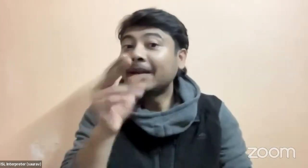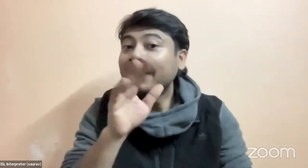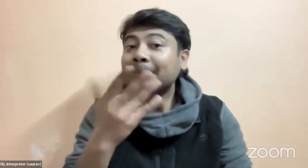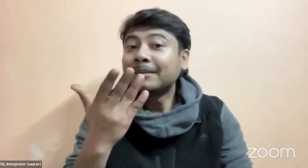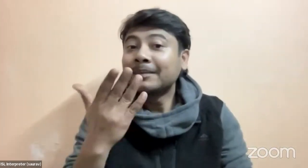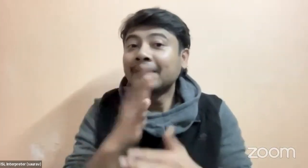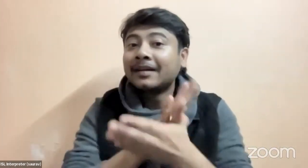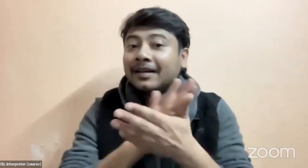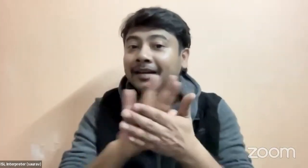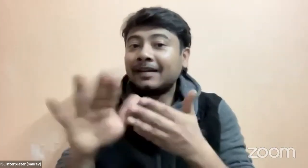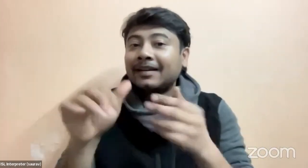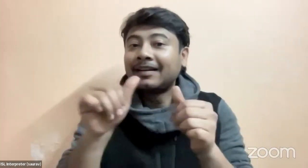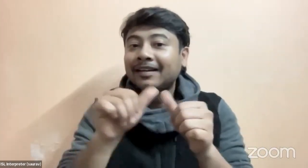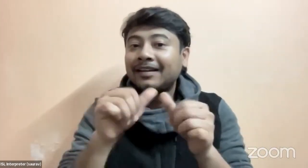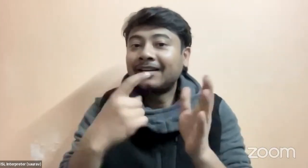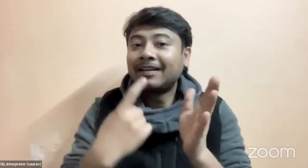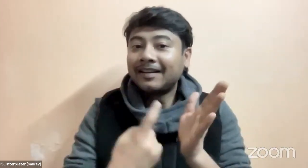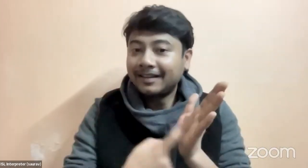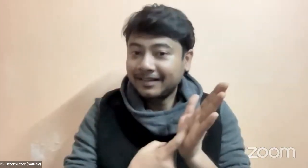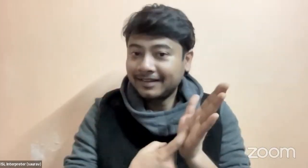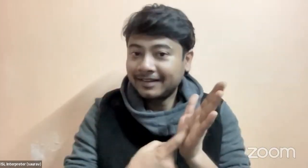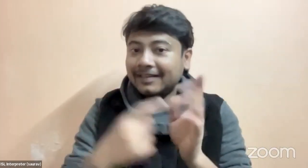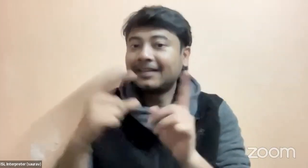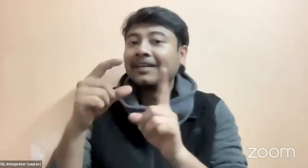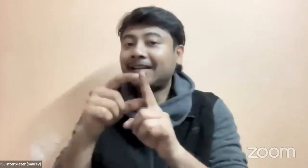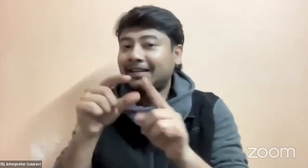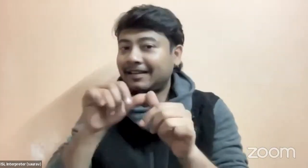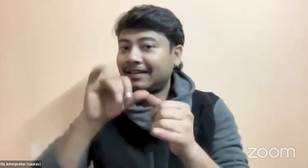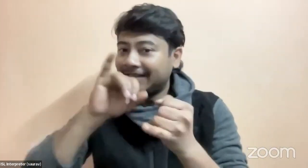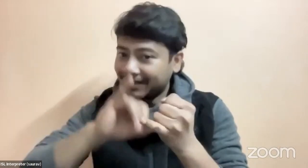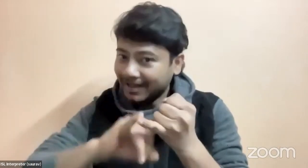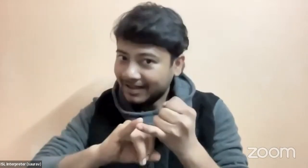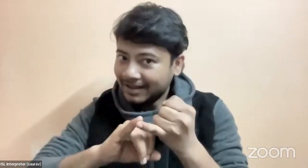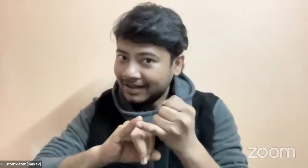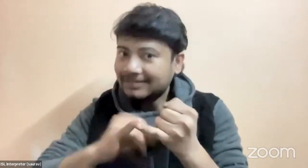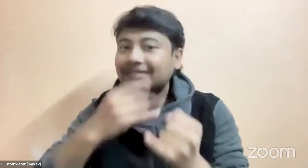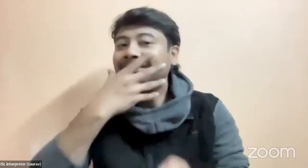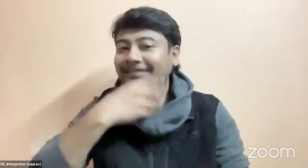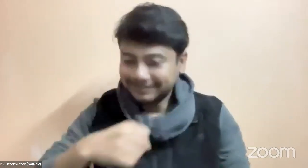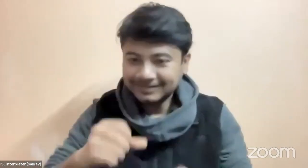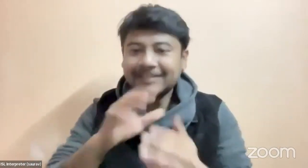His name is Haridas Thakur. We'll write down that name also in the chat box.